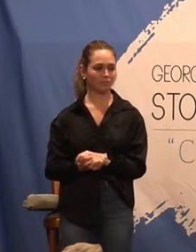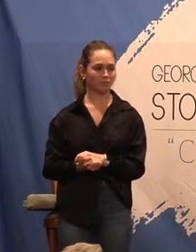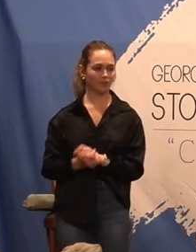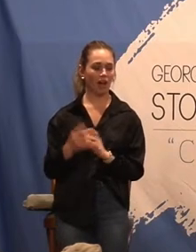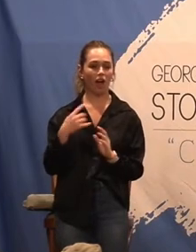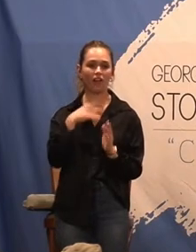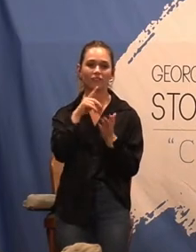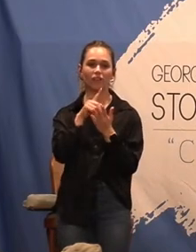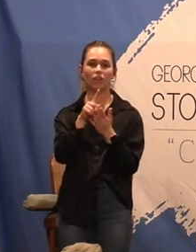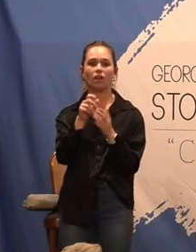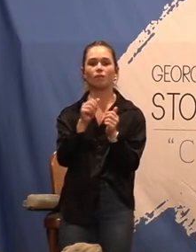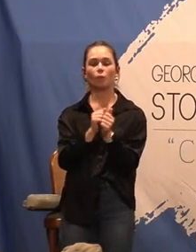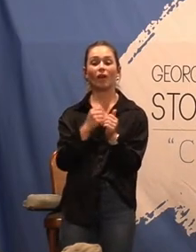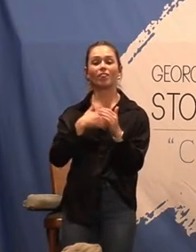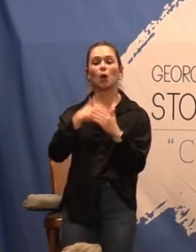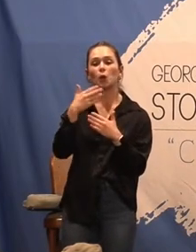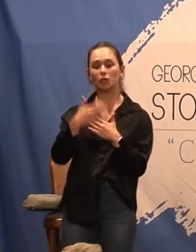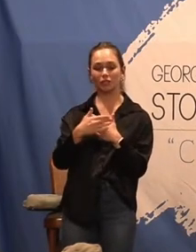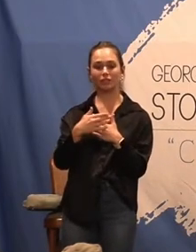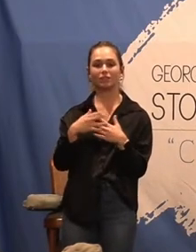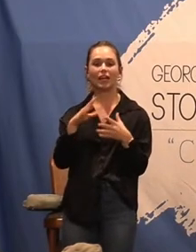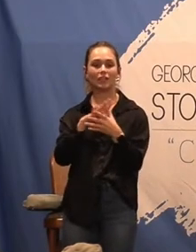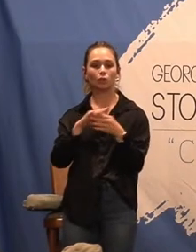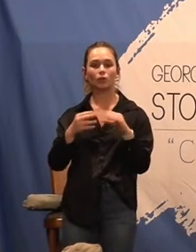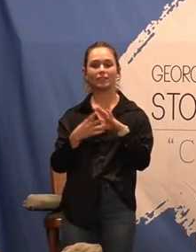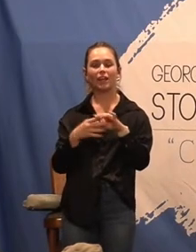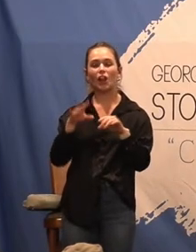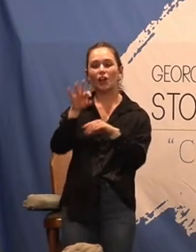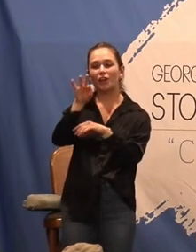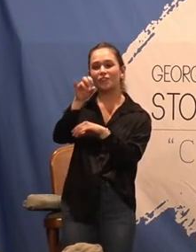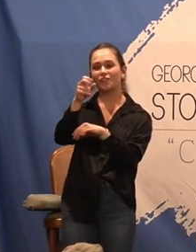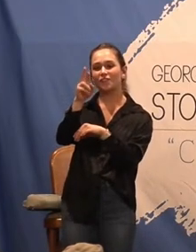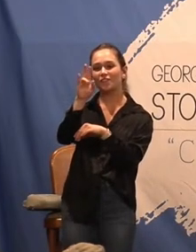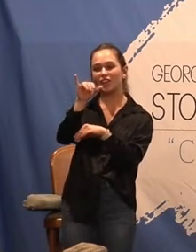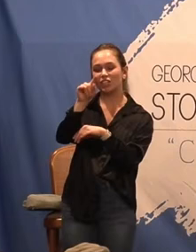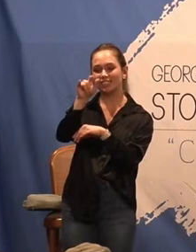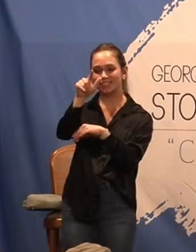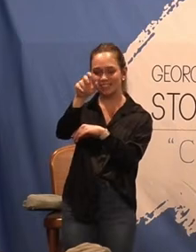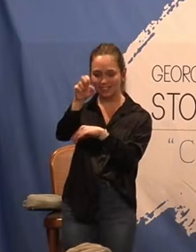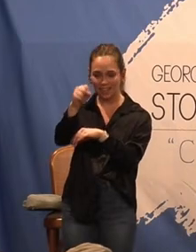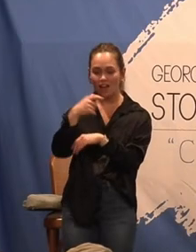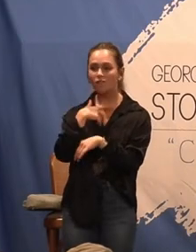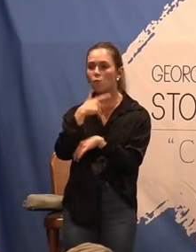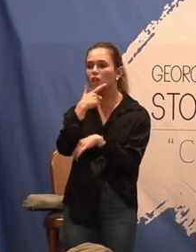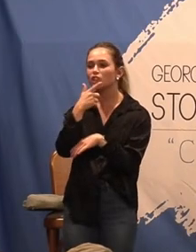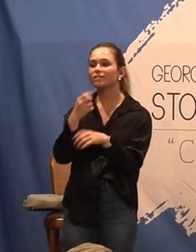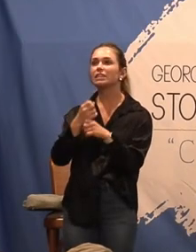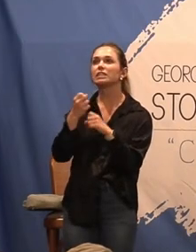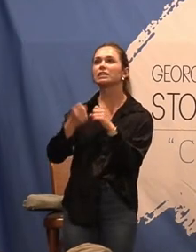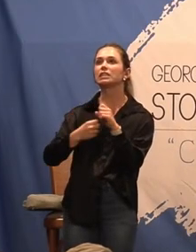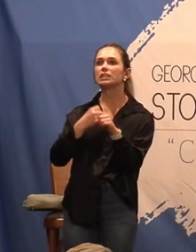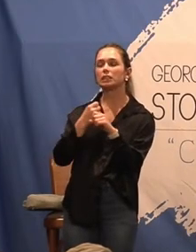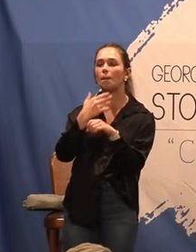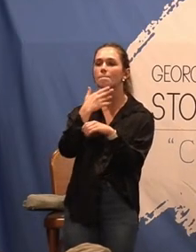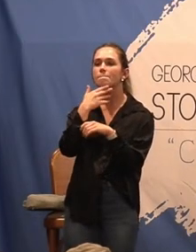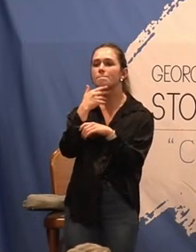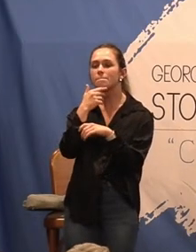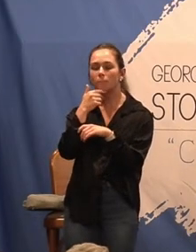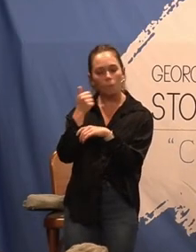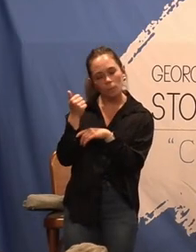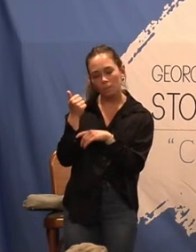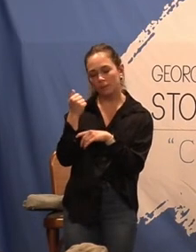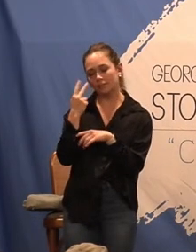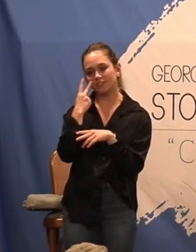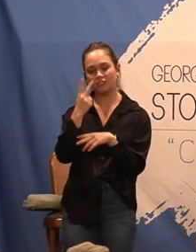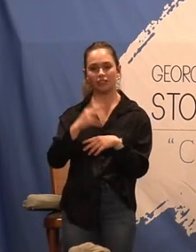I fell in love with our next storyteller's fairy tales. I've watched Megan Hicks for years, and she's one of the best fairy tale and folklore tellers I have ever